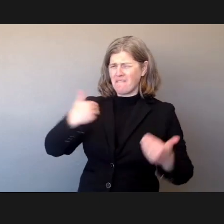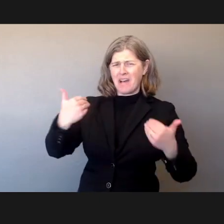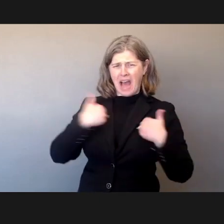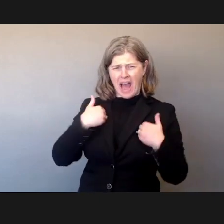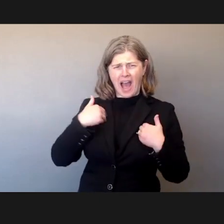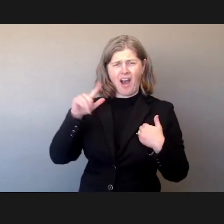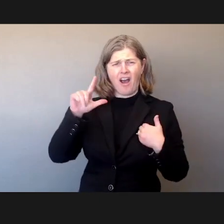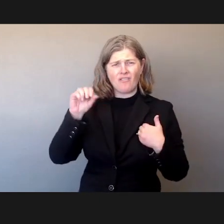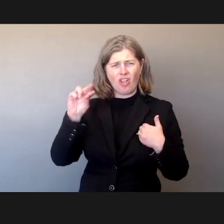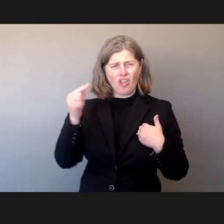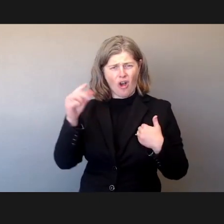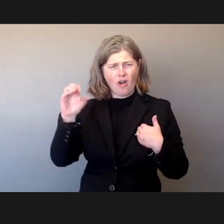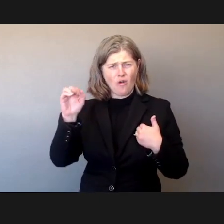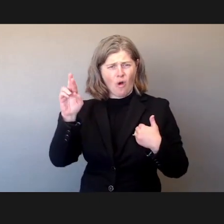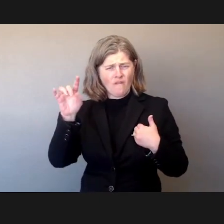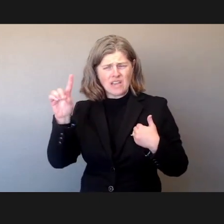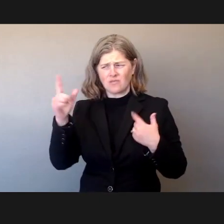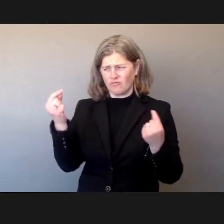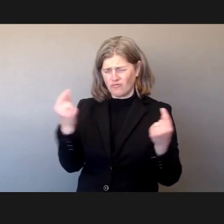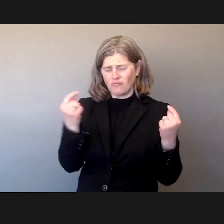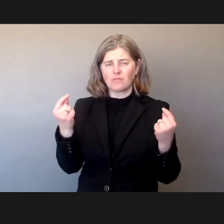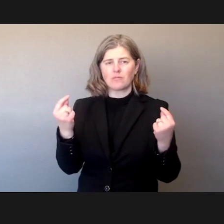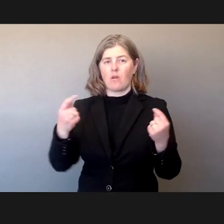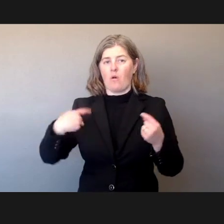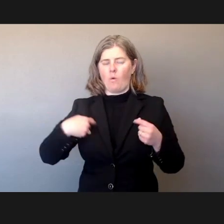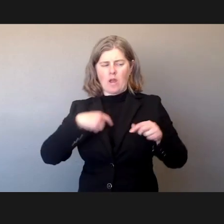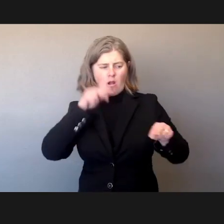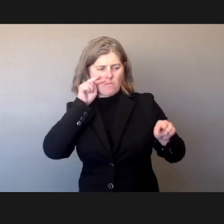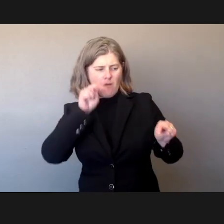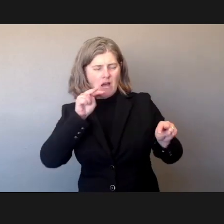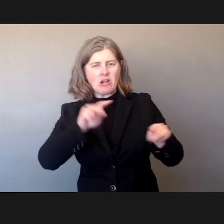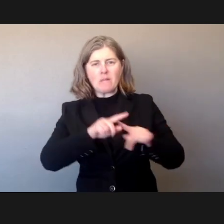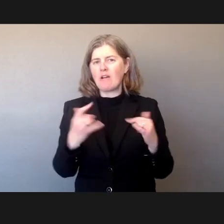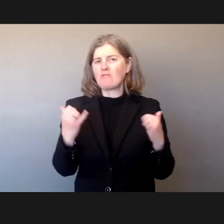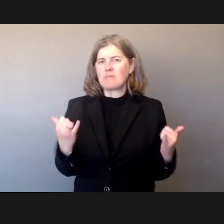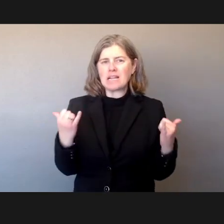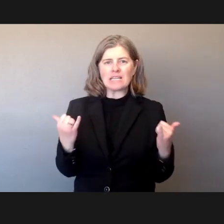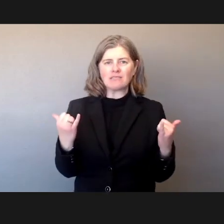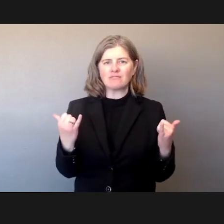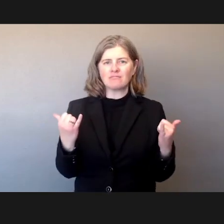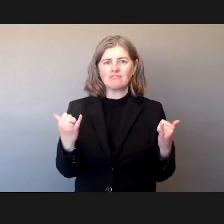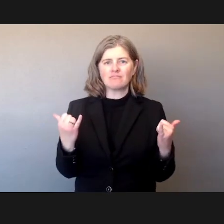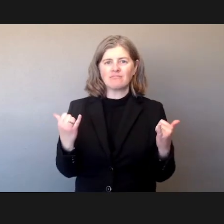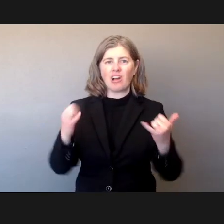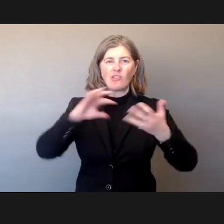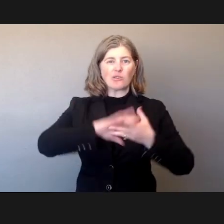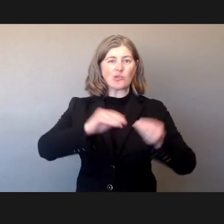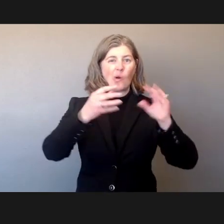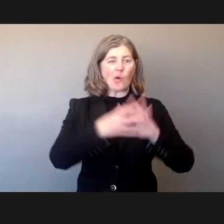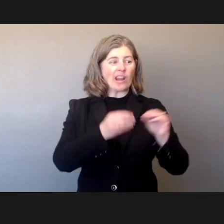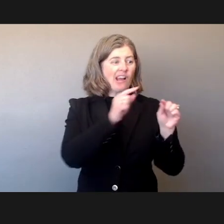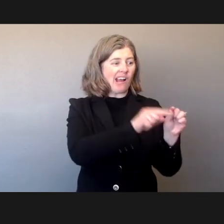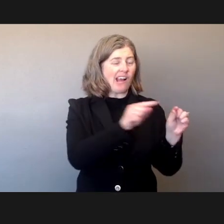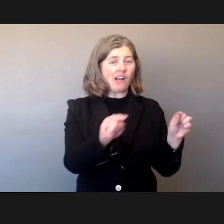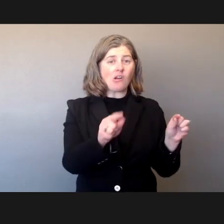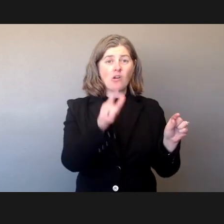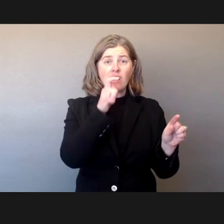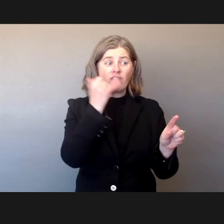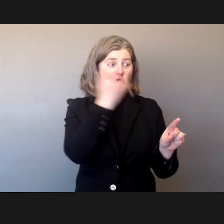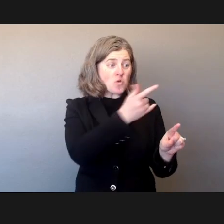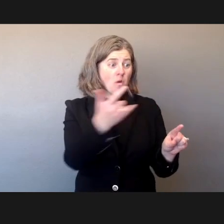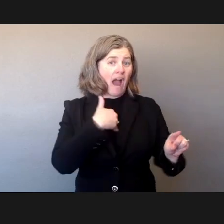what you can do. And we're constantly monitoring, but there just isn't, there are anecdotal reports that people get vaccinated do better